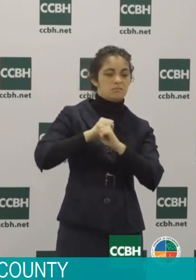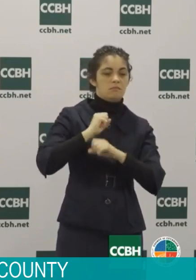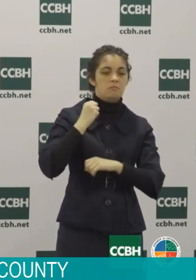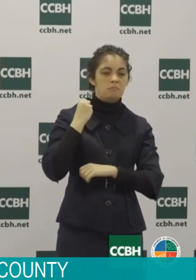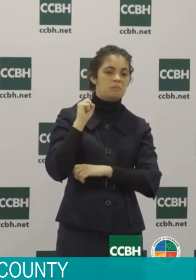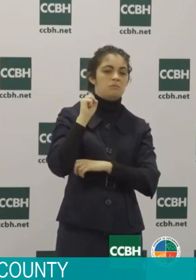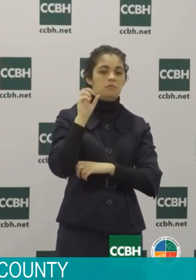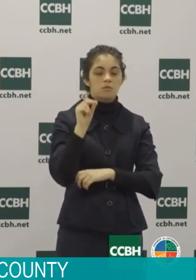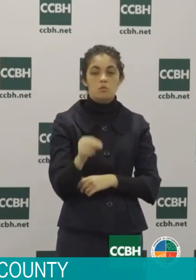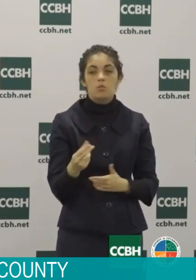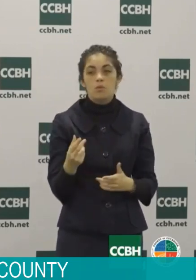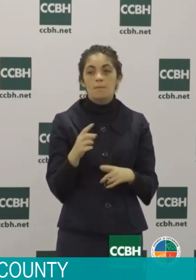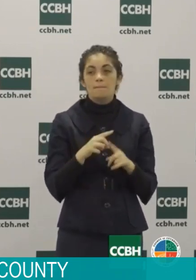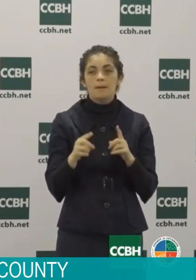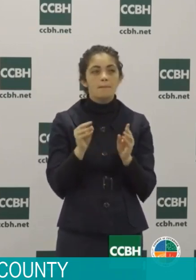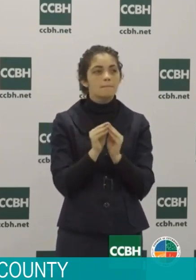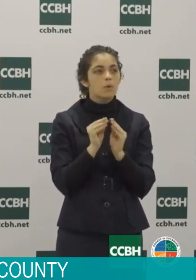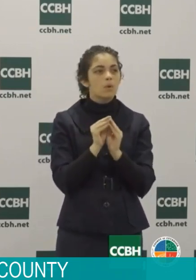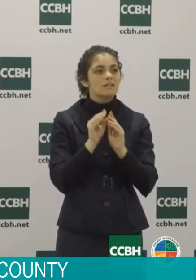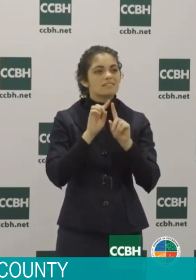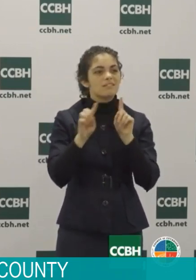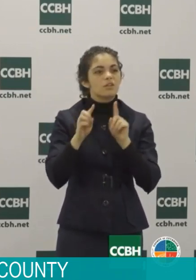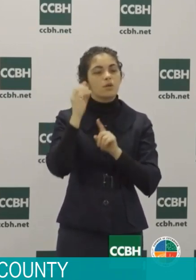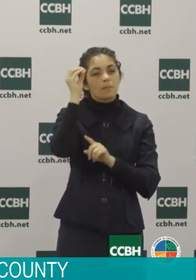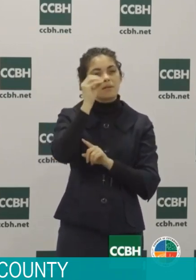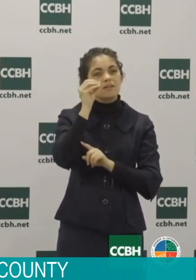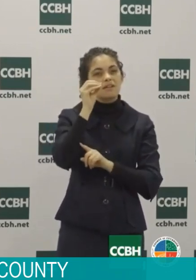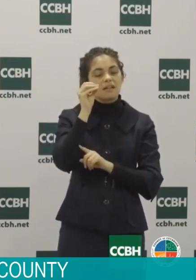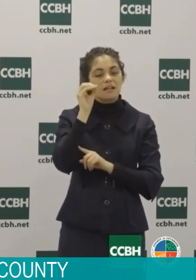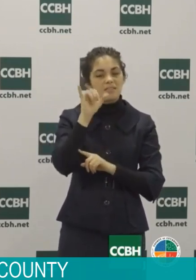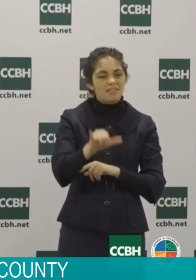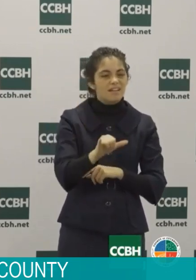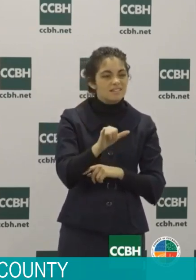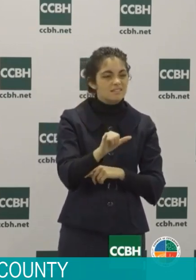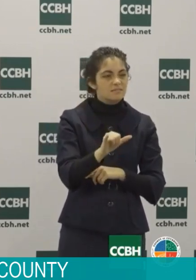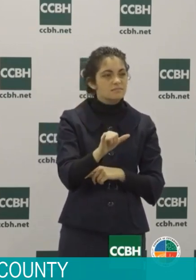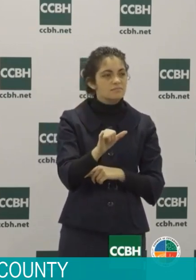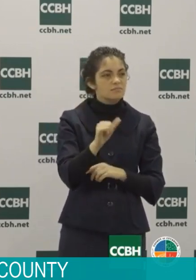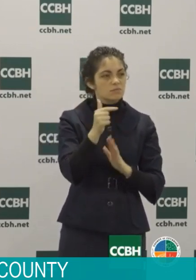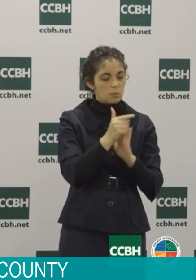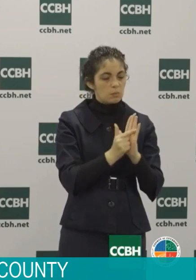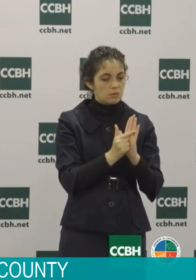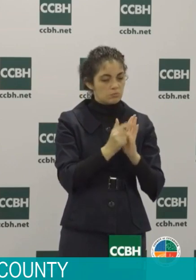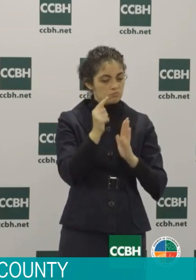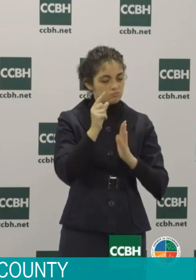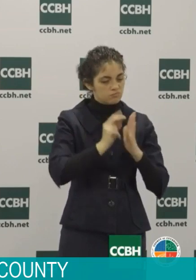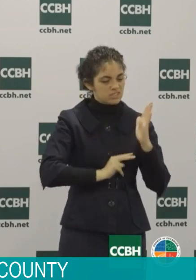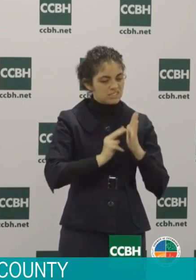law. I would say that they may have a difference of opinion about their interpretation, and I think that's sincere, and we're okay with that.